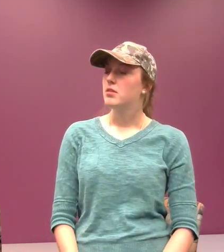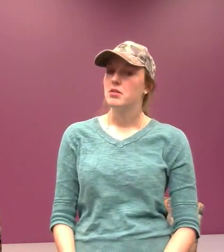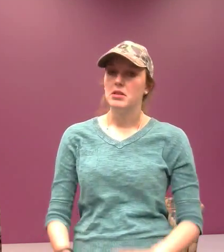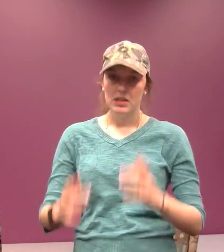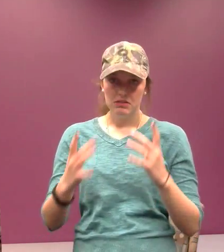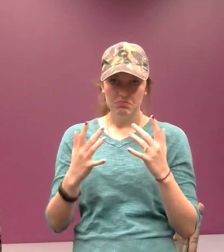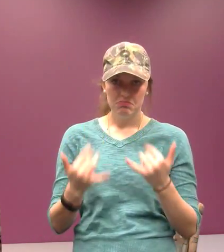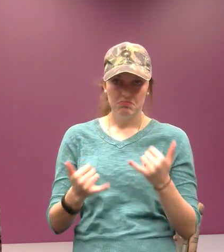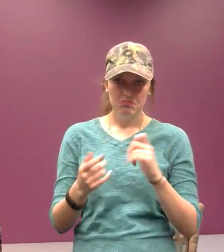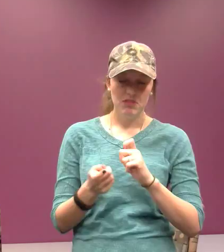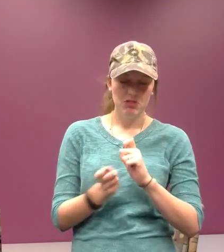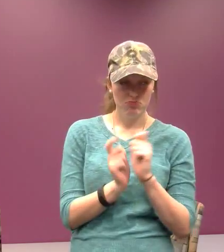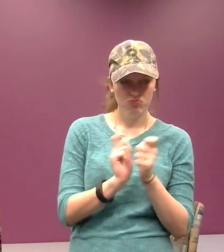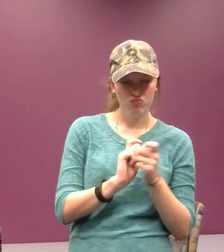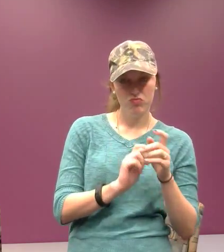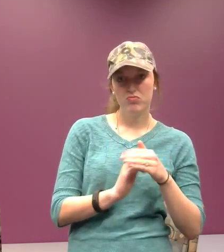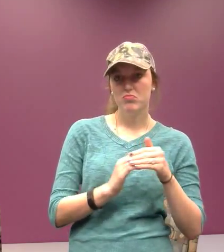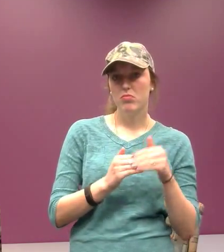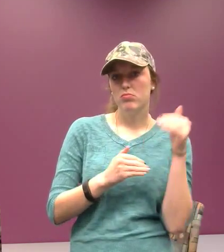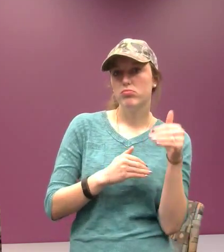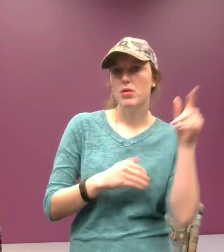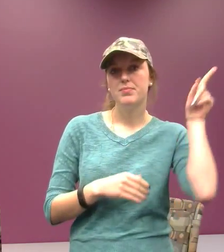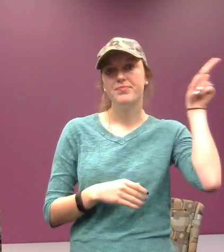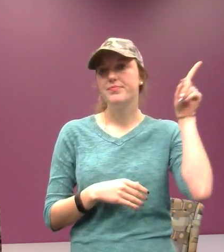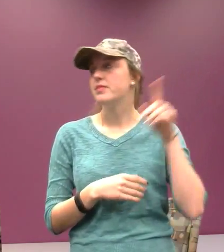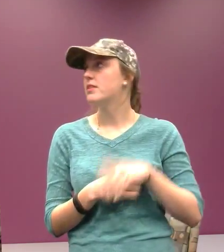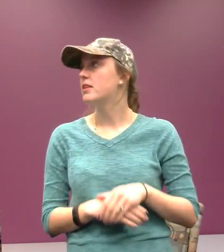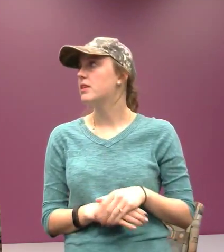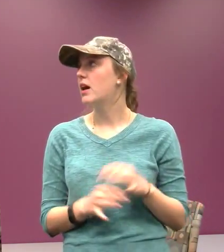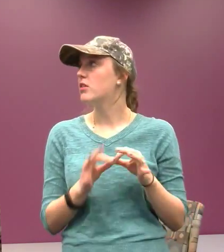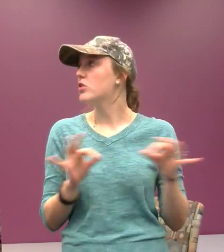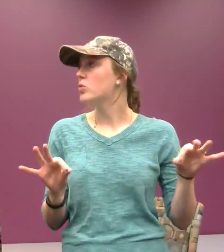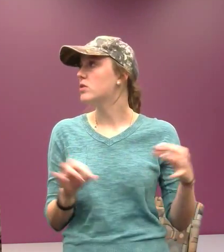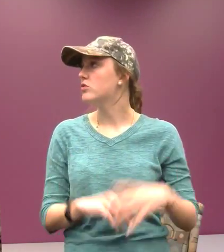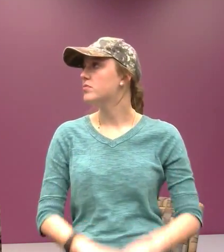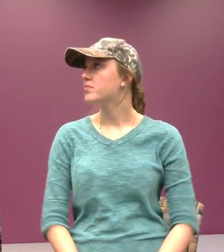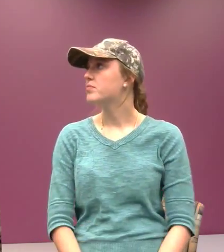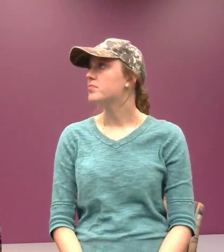moment. And just take a look at how this would go.